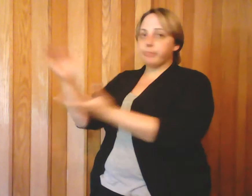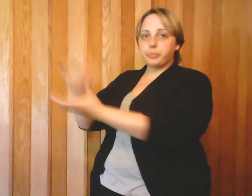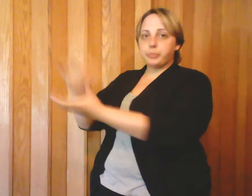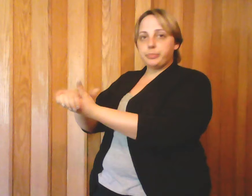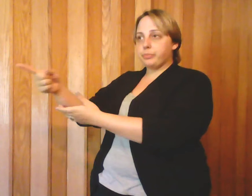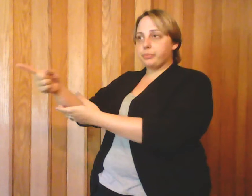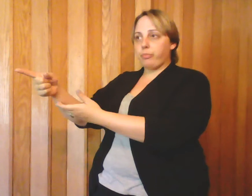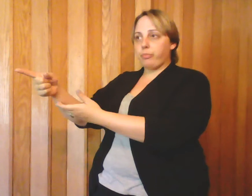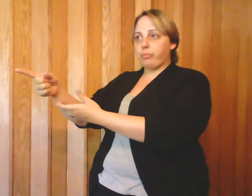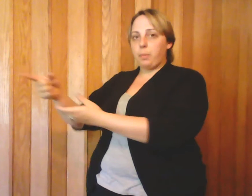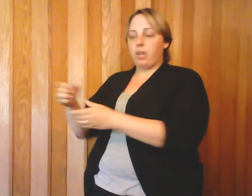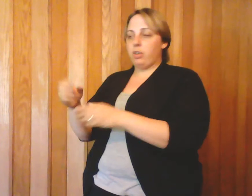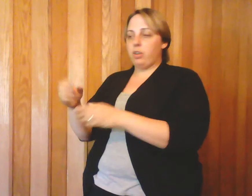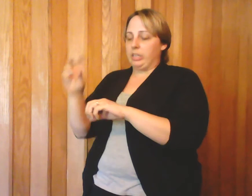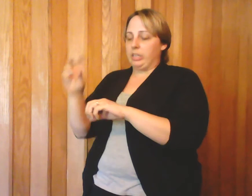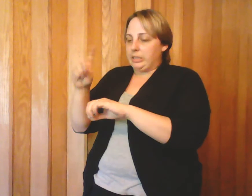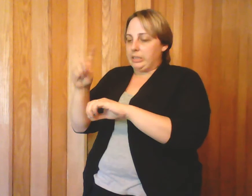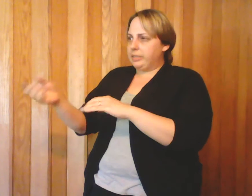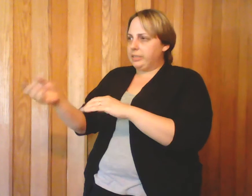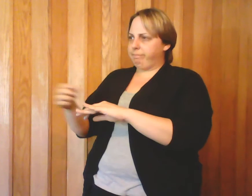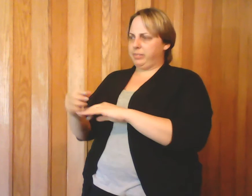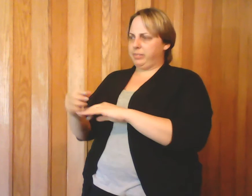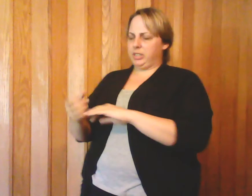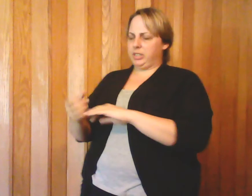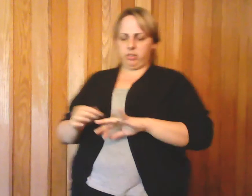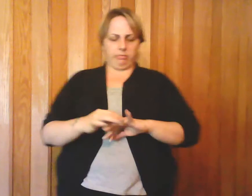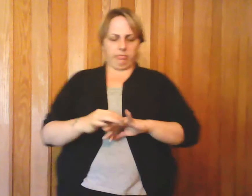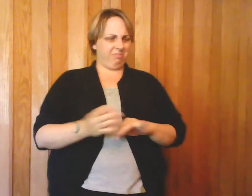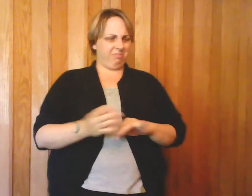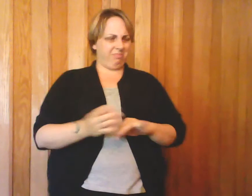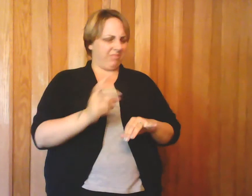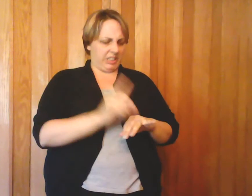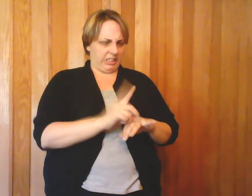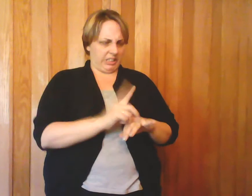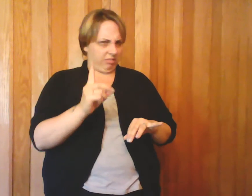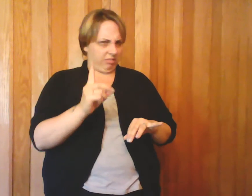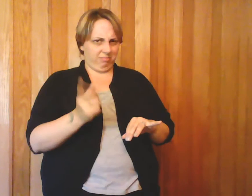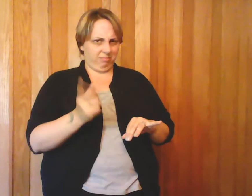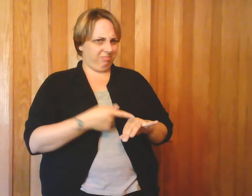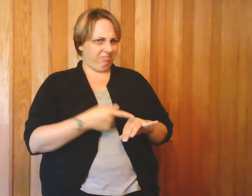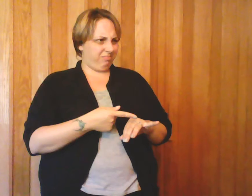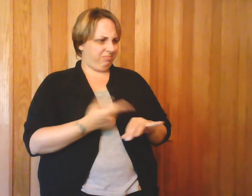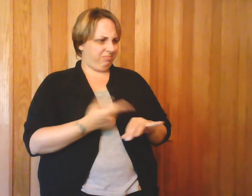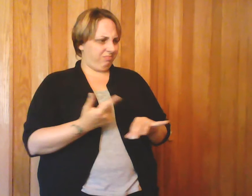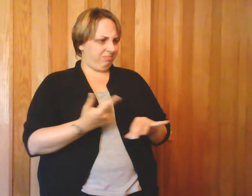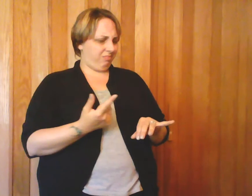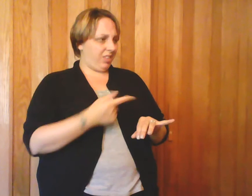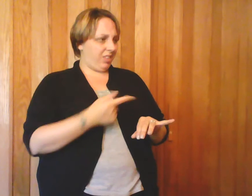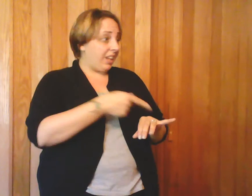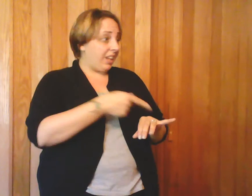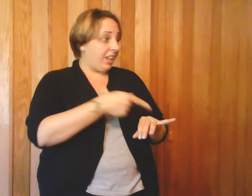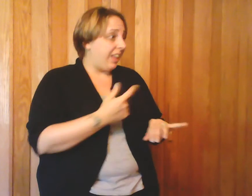so instead he went out and he bought her this absolutely beautiful pearl. And she wore that until the day she